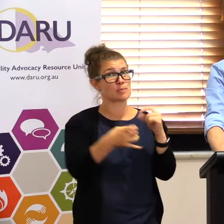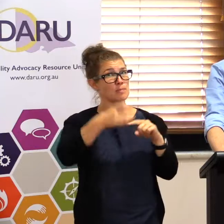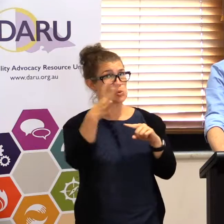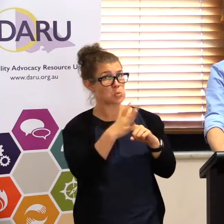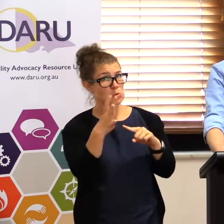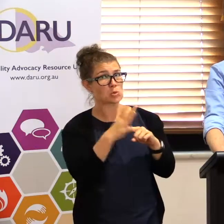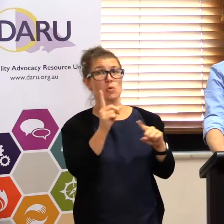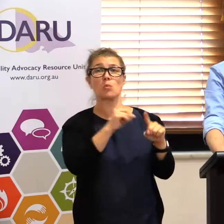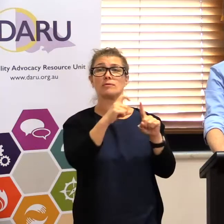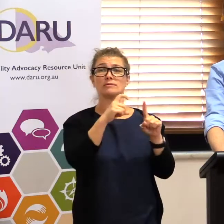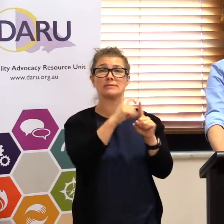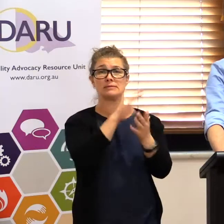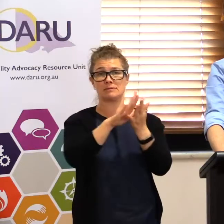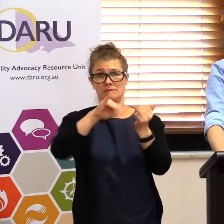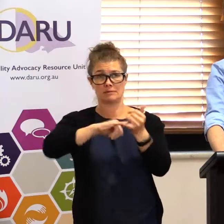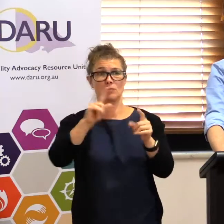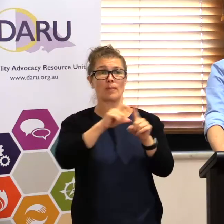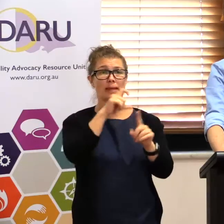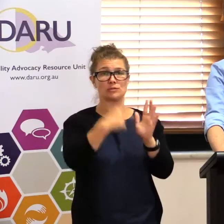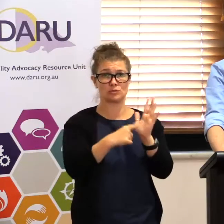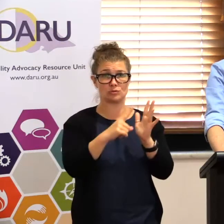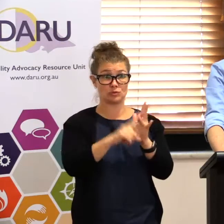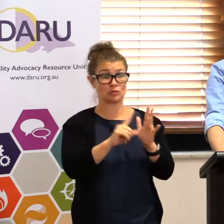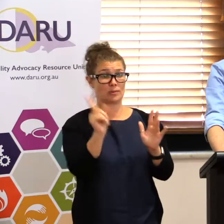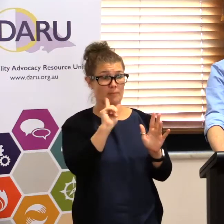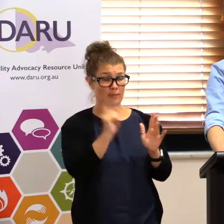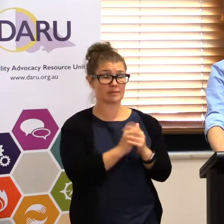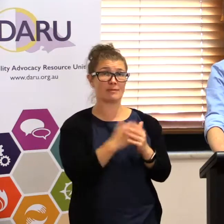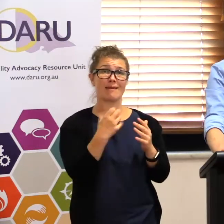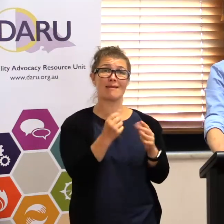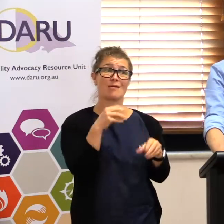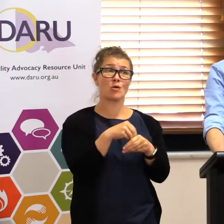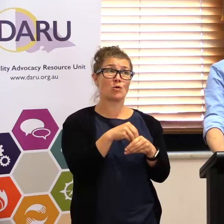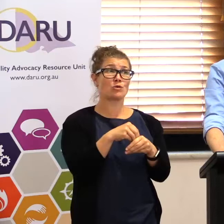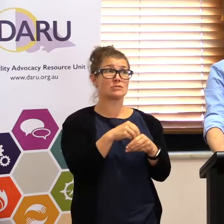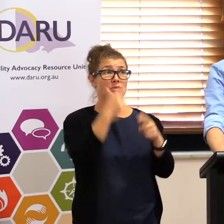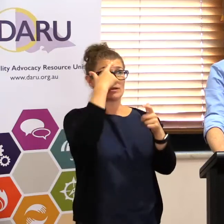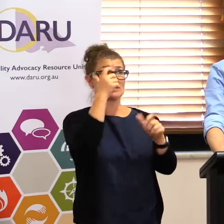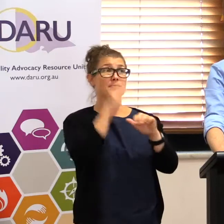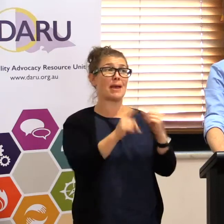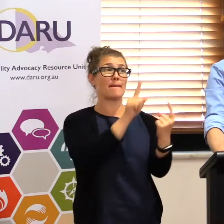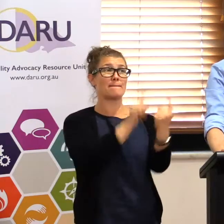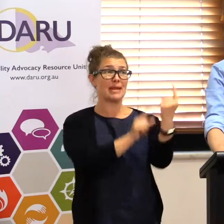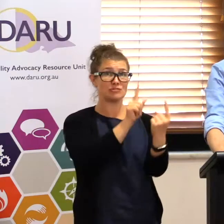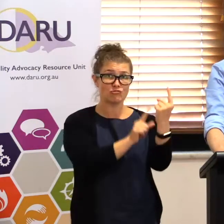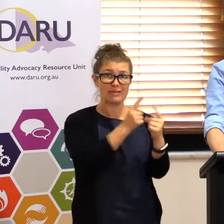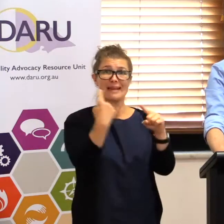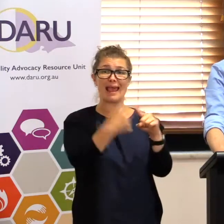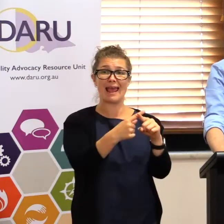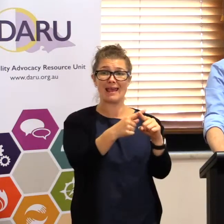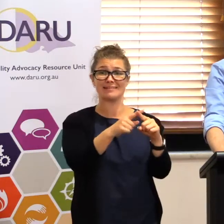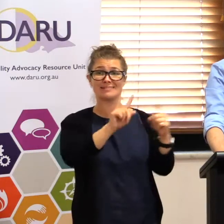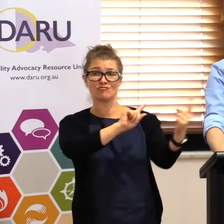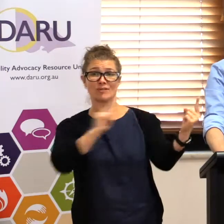what the department's doing at the moment, and that includes initiatives such as mentoring and reverse mentoring.